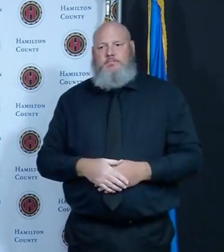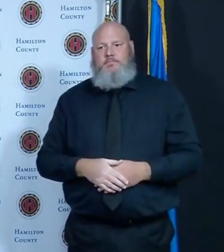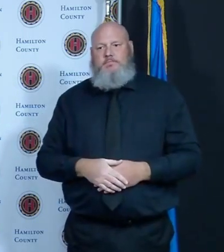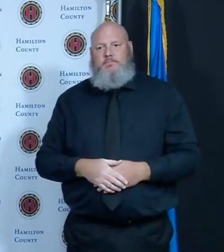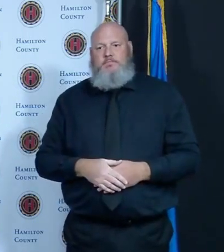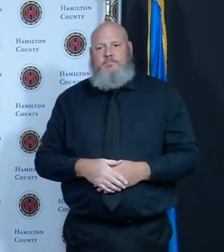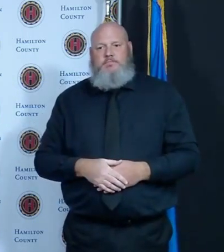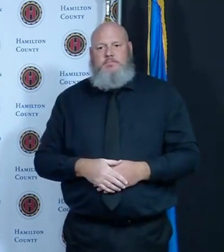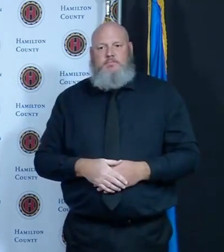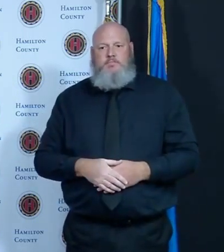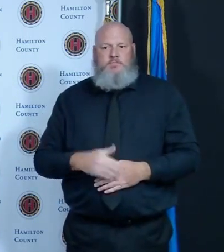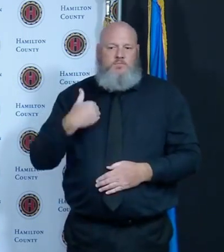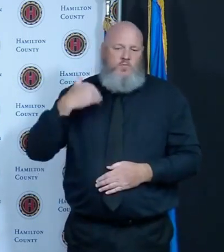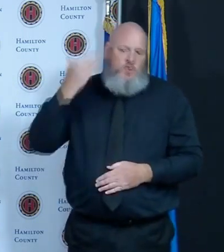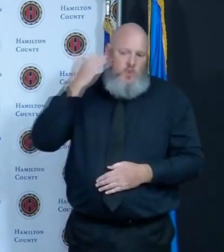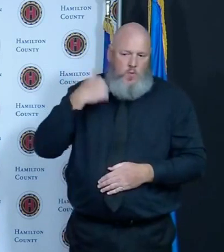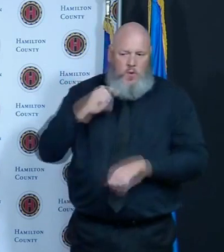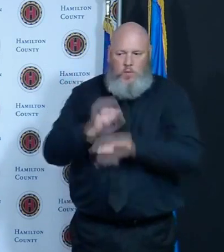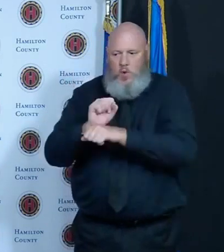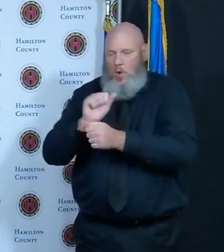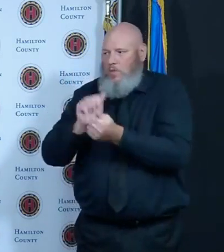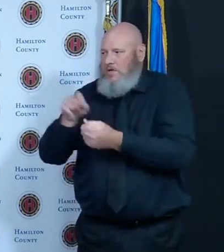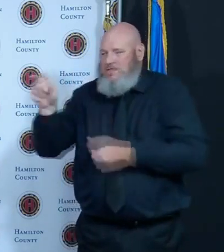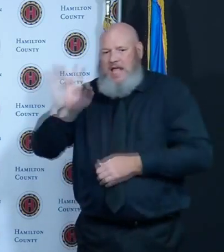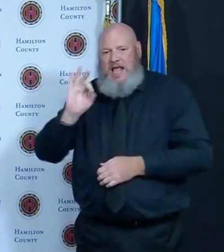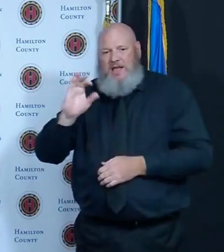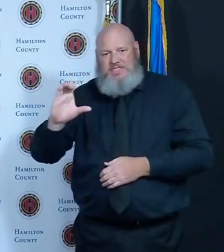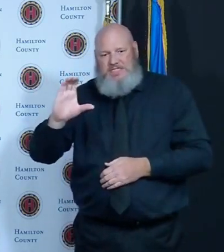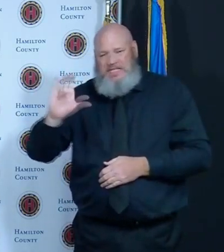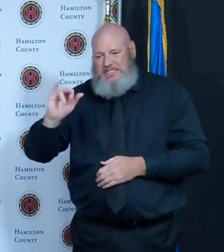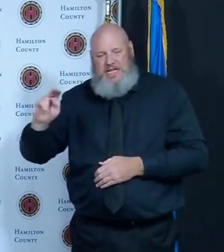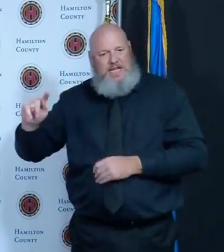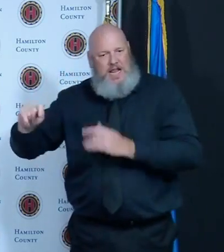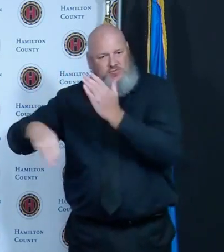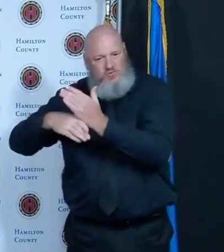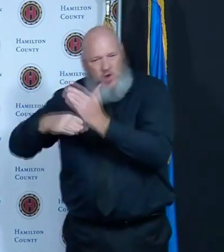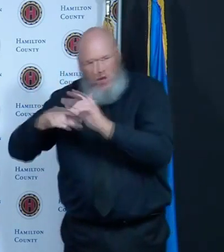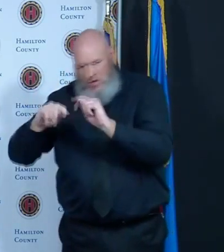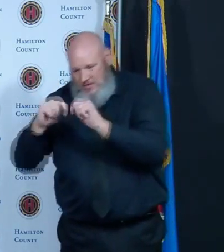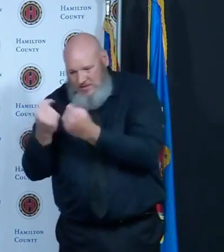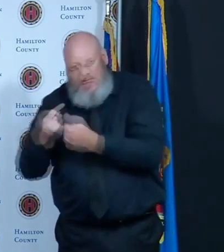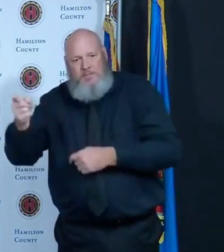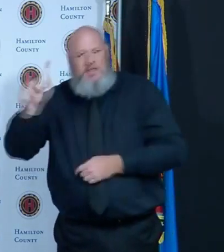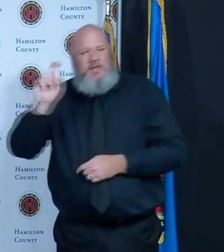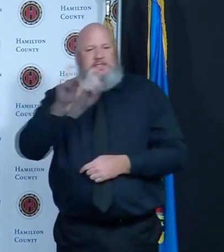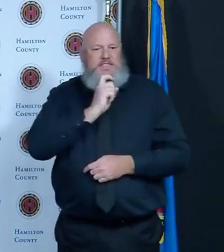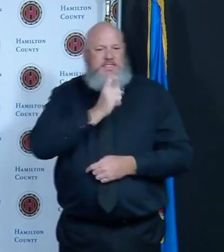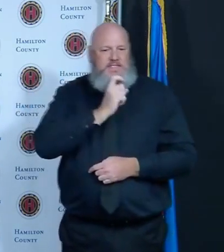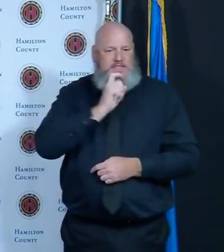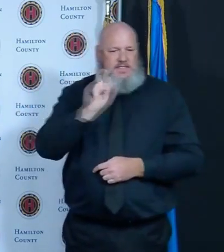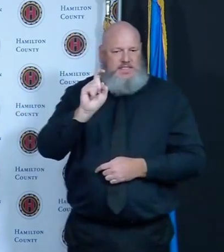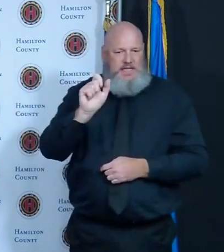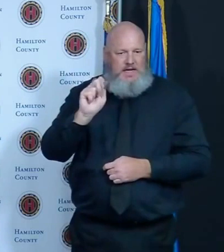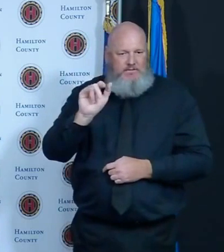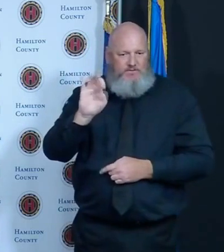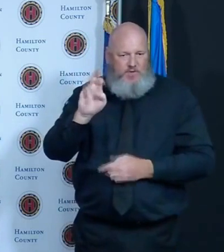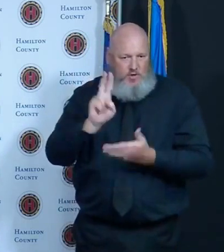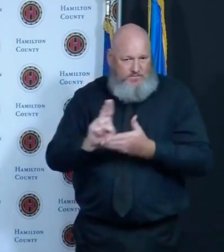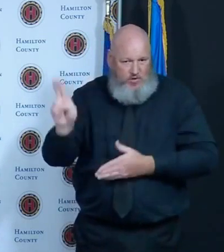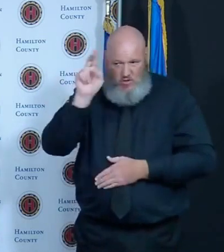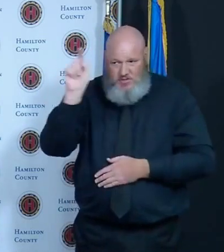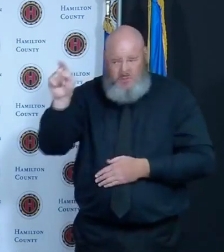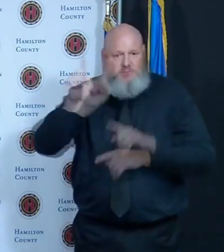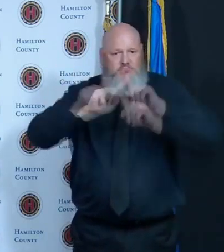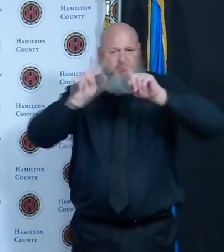with Northern Kentucky University, with our partners across the United States, at the University of Georgia, at the University of Akron, at